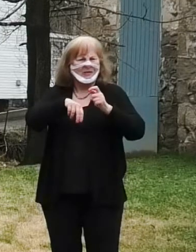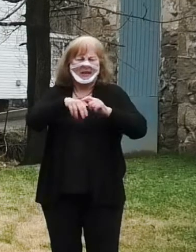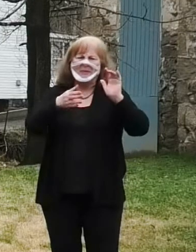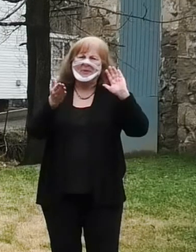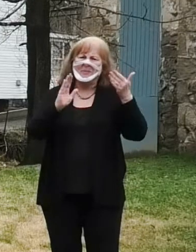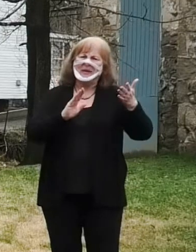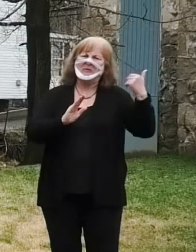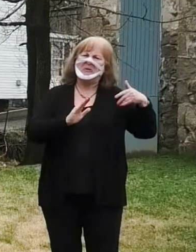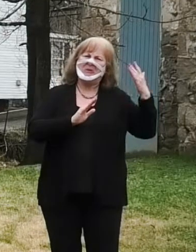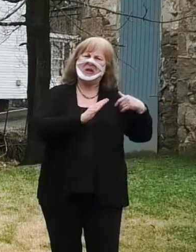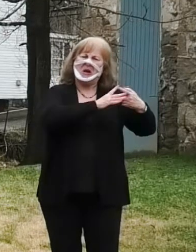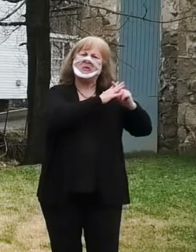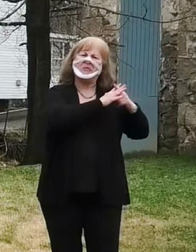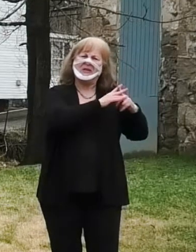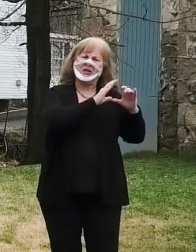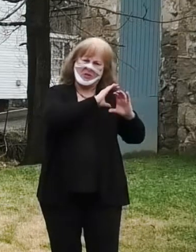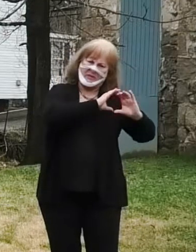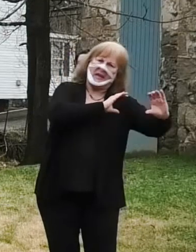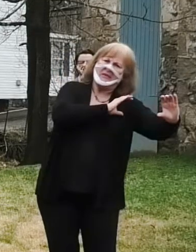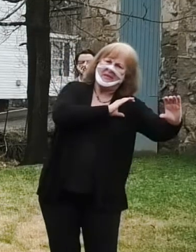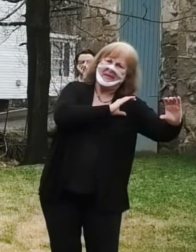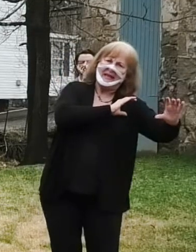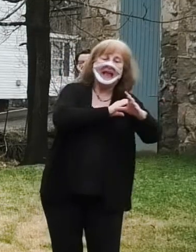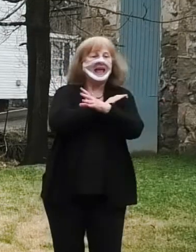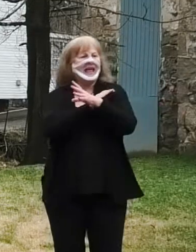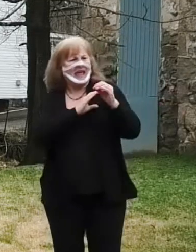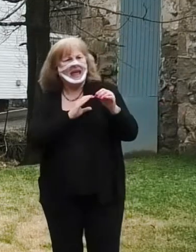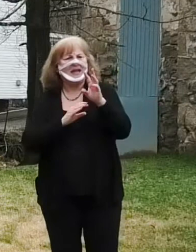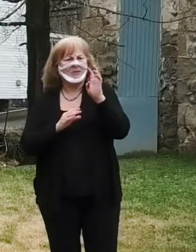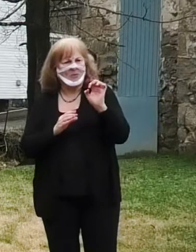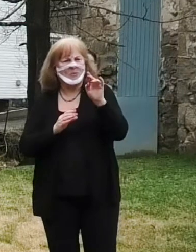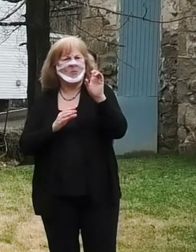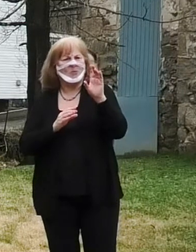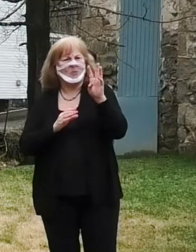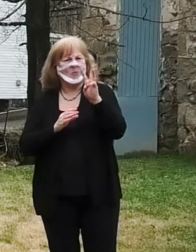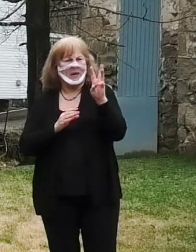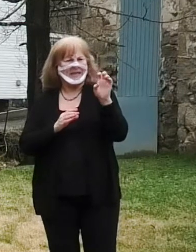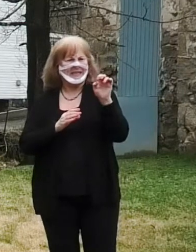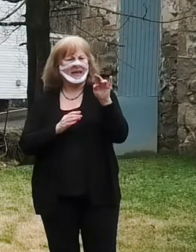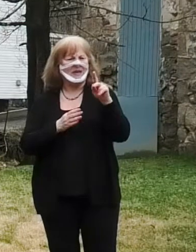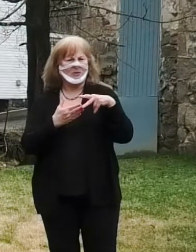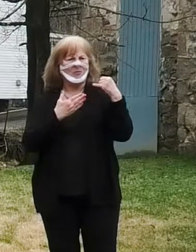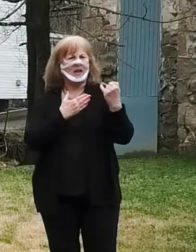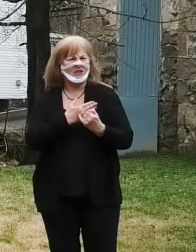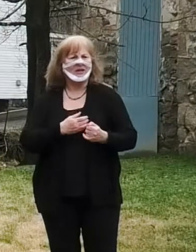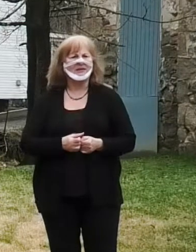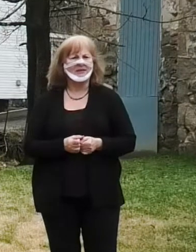to complete the original tunnel and the West End projects.